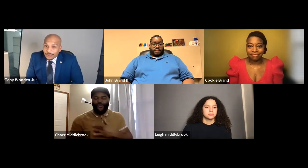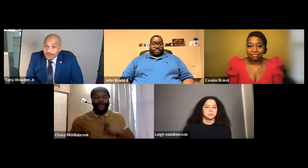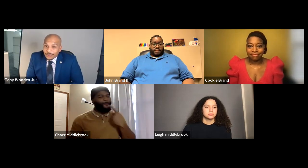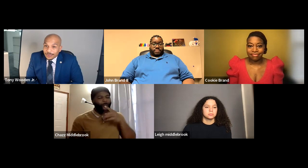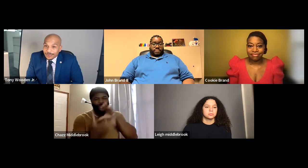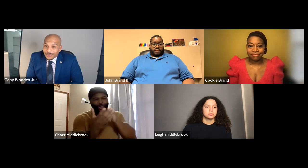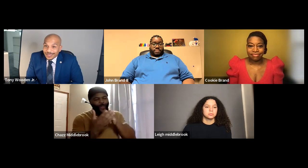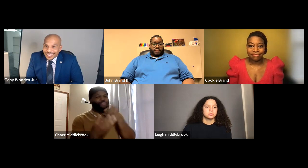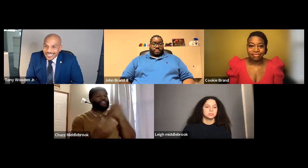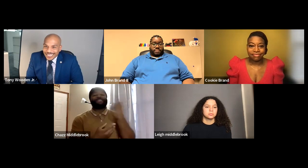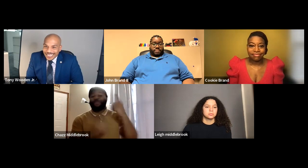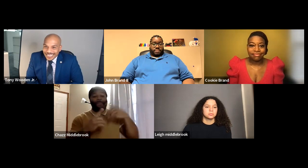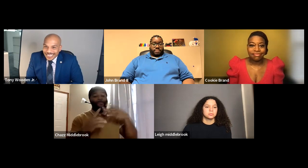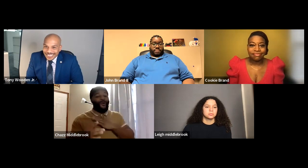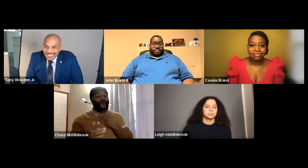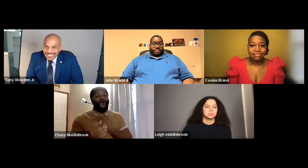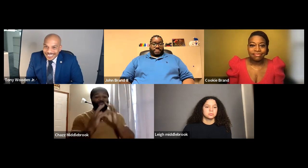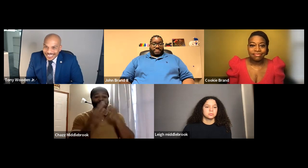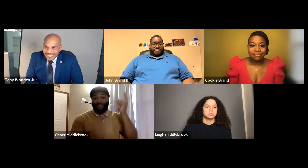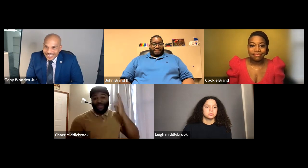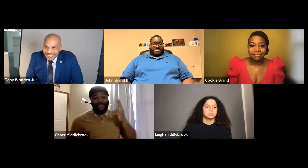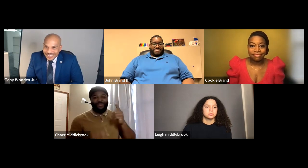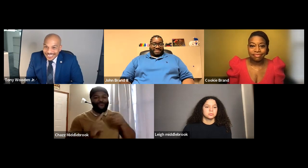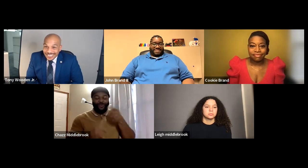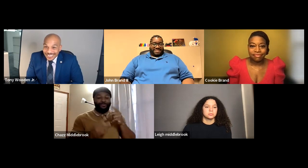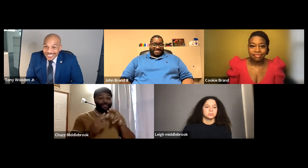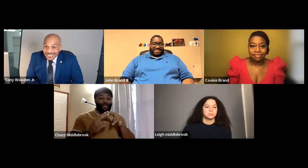I think one of the things Chaz is saying, something that